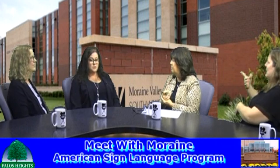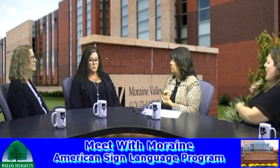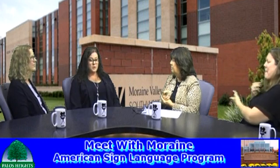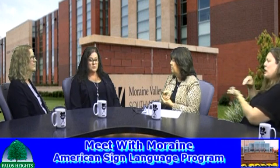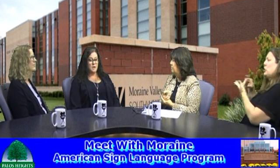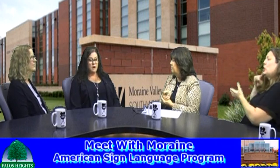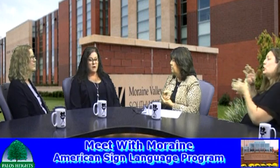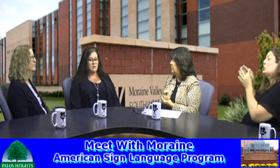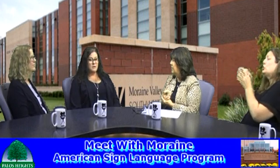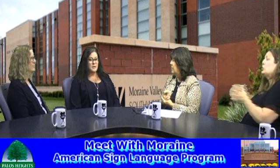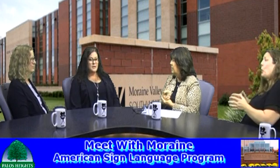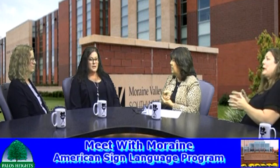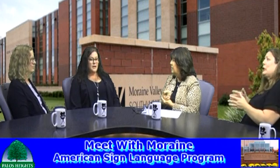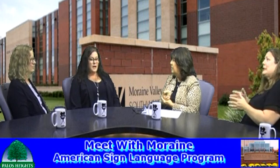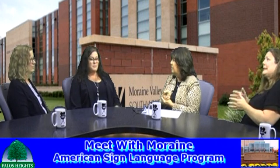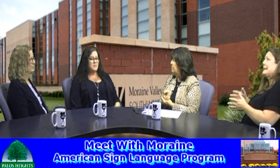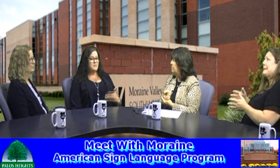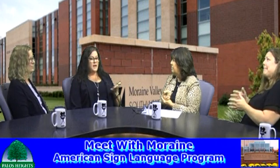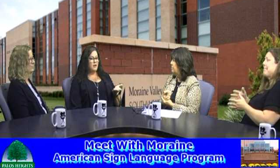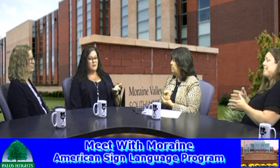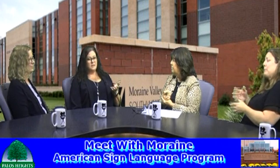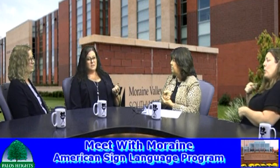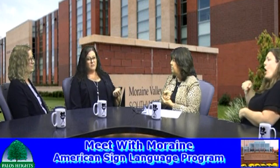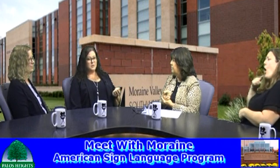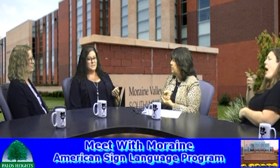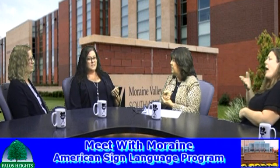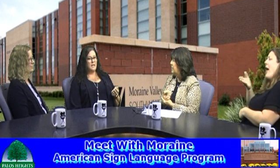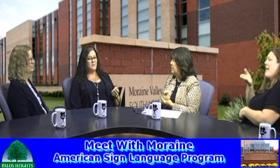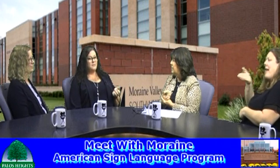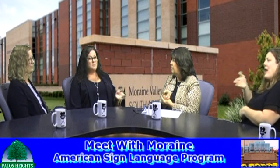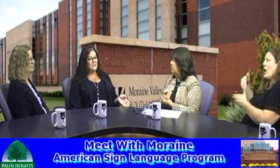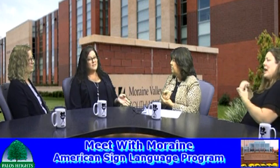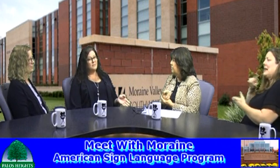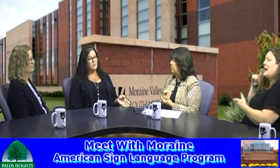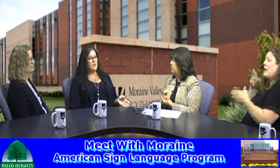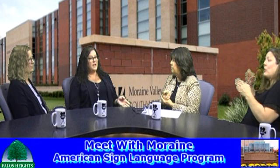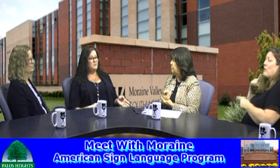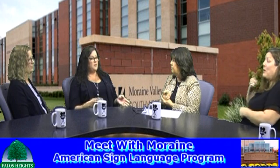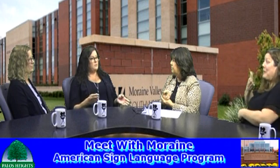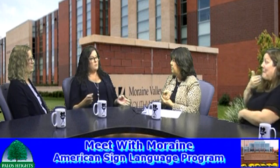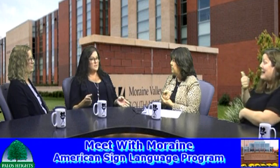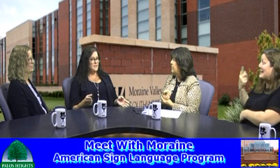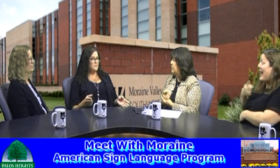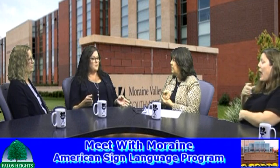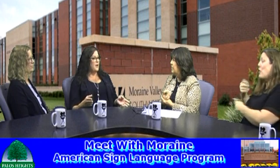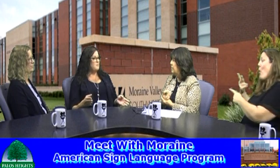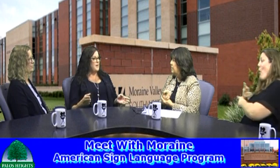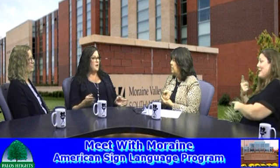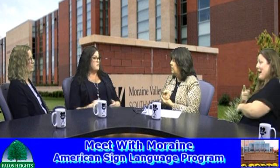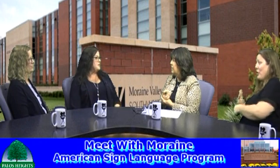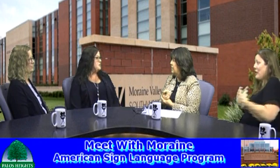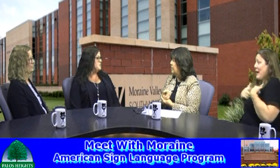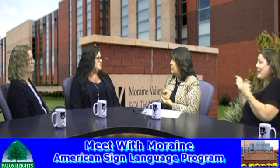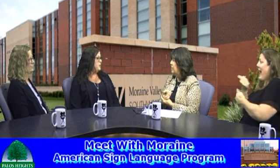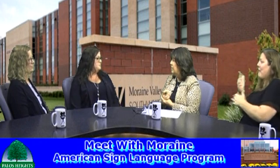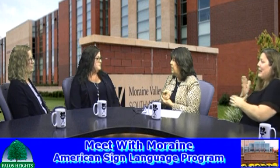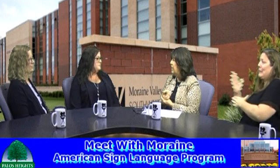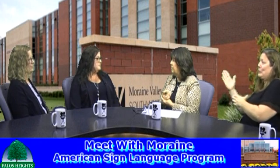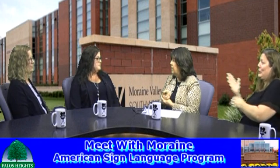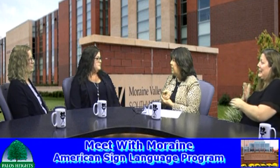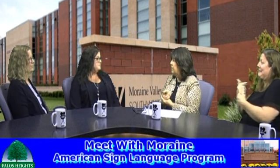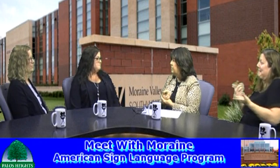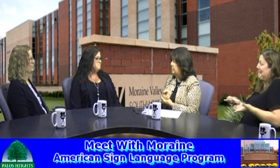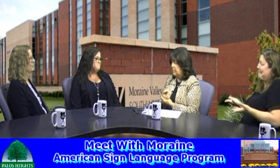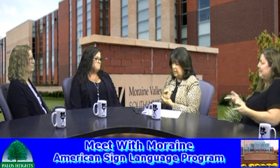that interpreters are there in a deaf person's life on the best day of their life and the worst day of their life and everything in between.